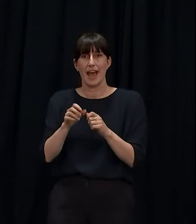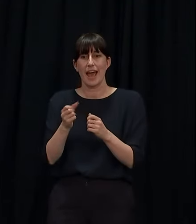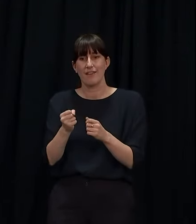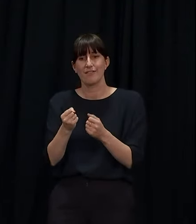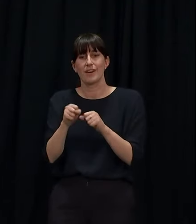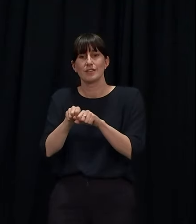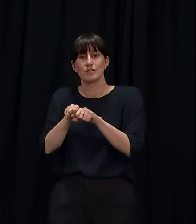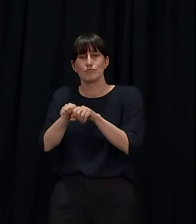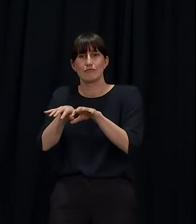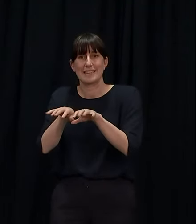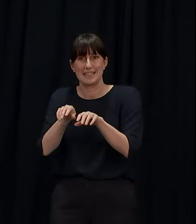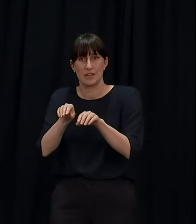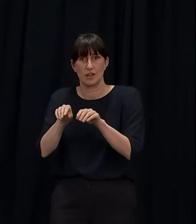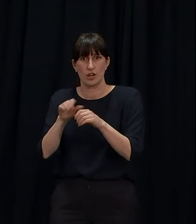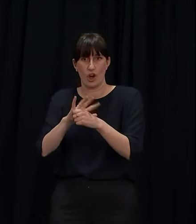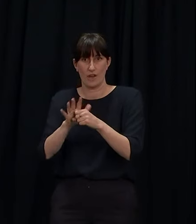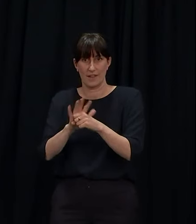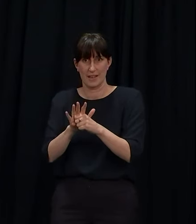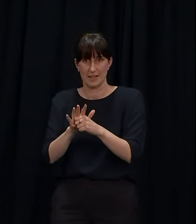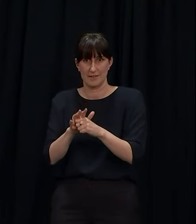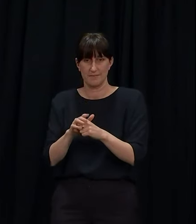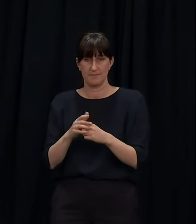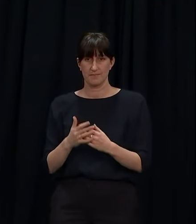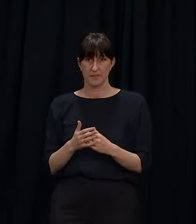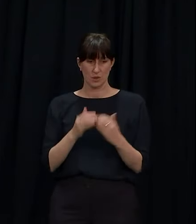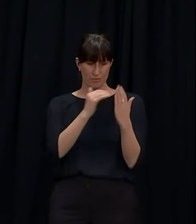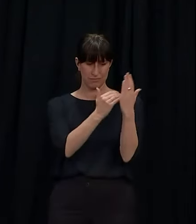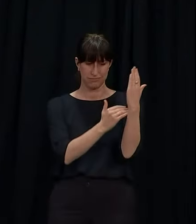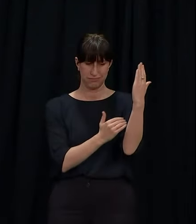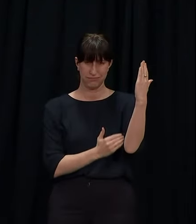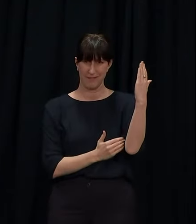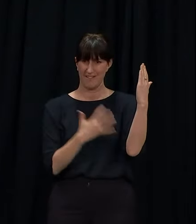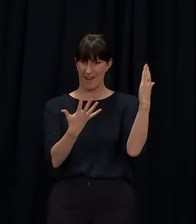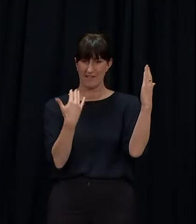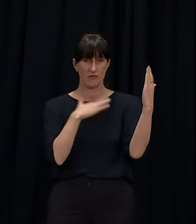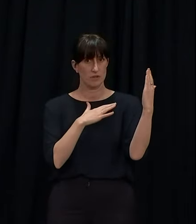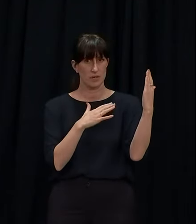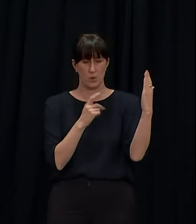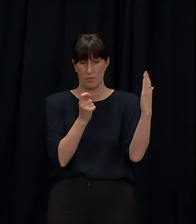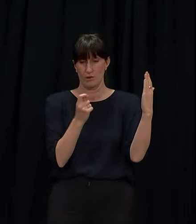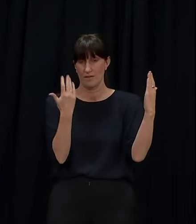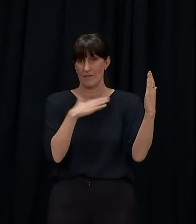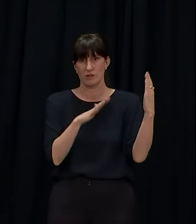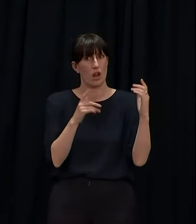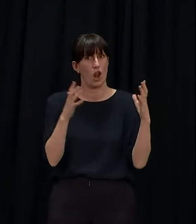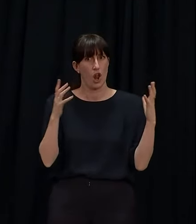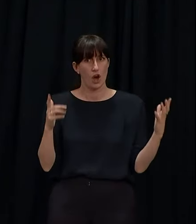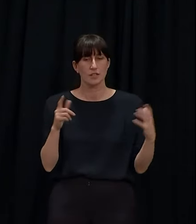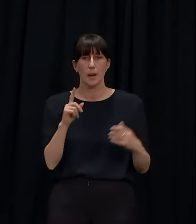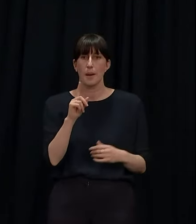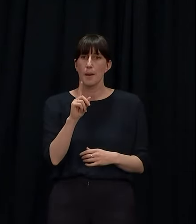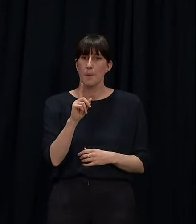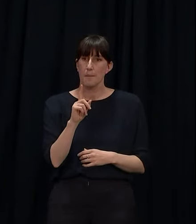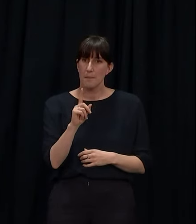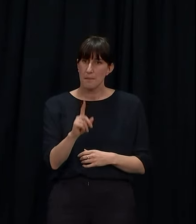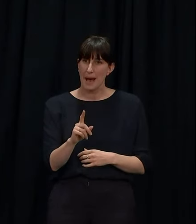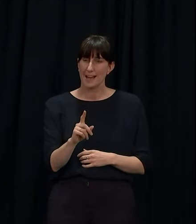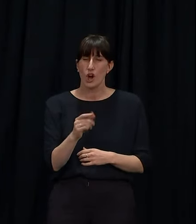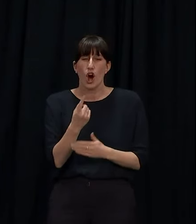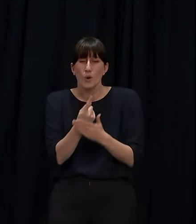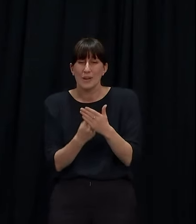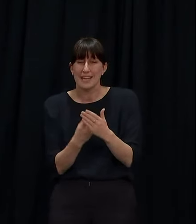do want all of those individuals who are connected to those locations of interest to follow the health advice, at this stage